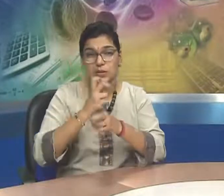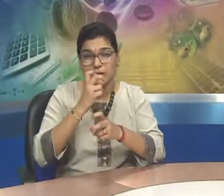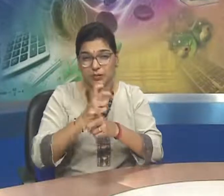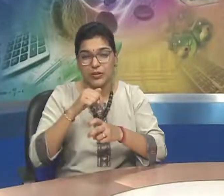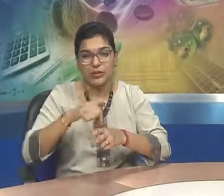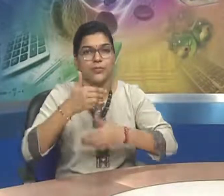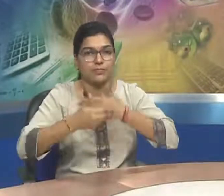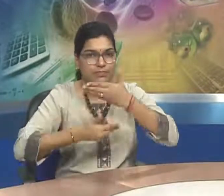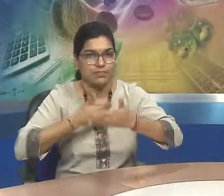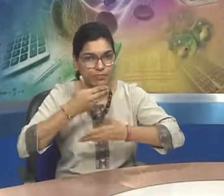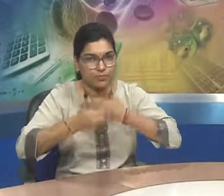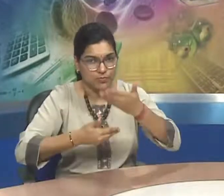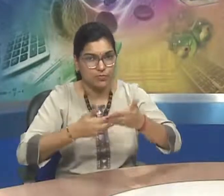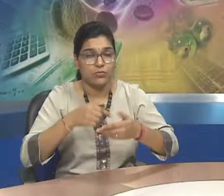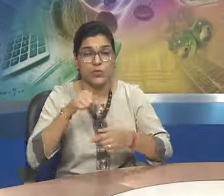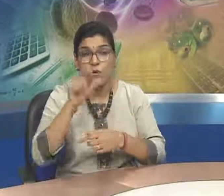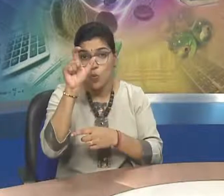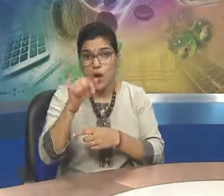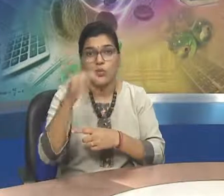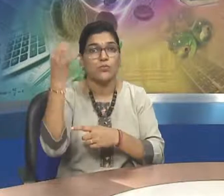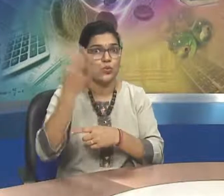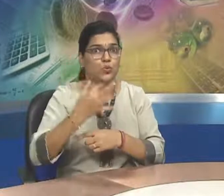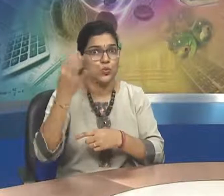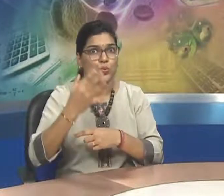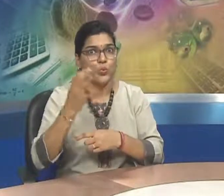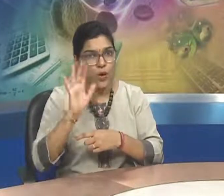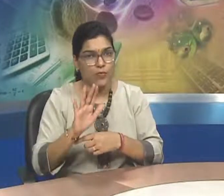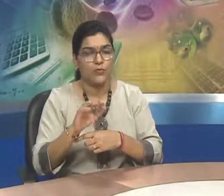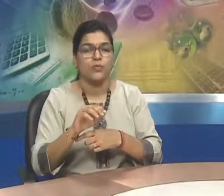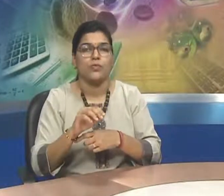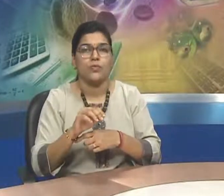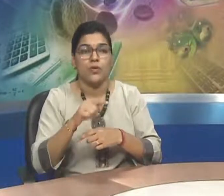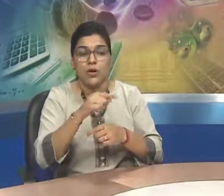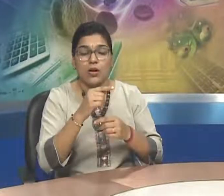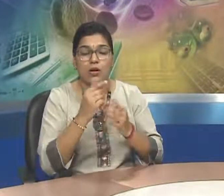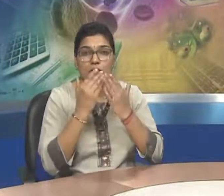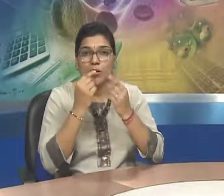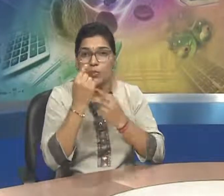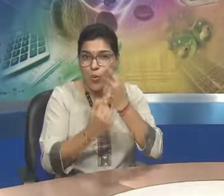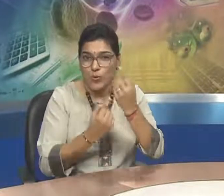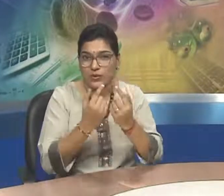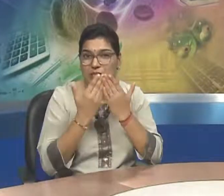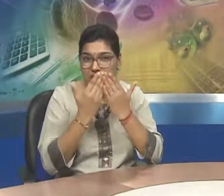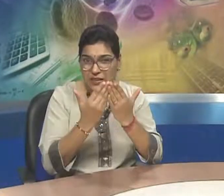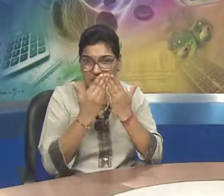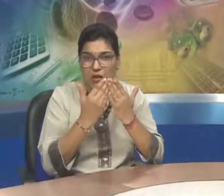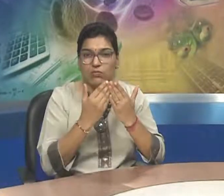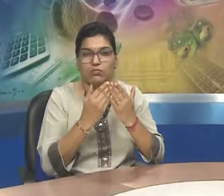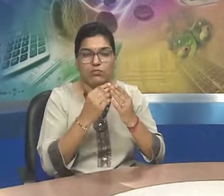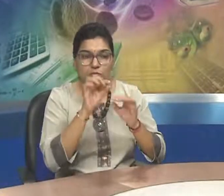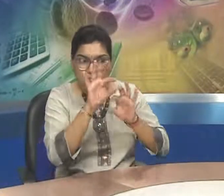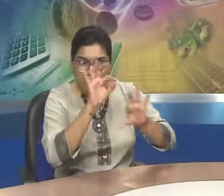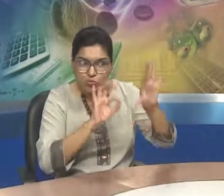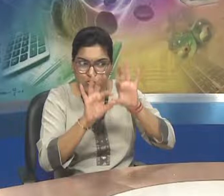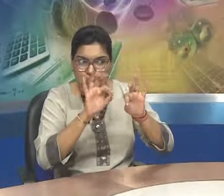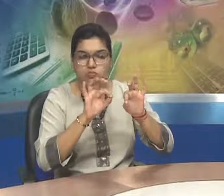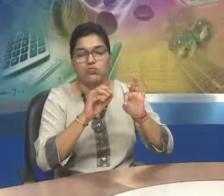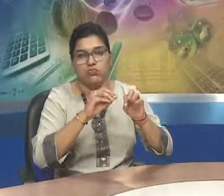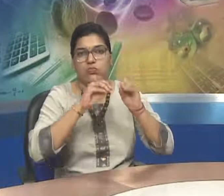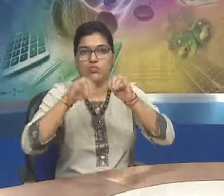First, let us do difficult words. These are all new words from the same lesson of